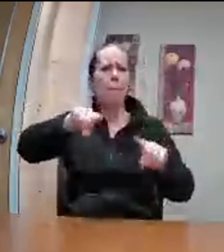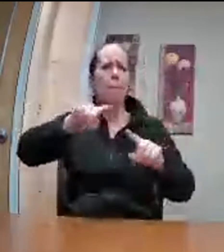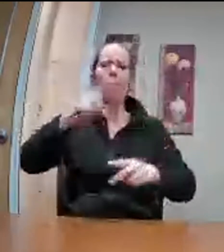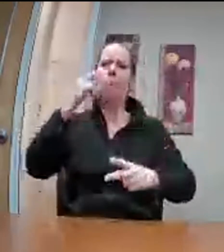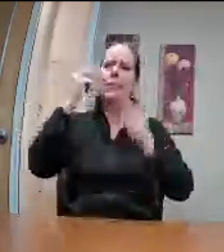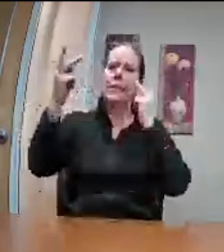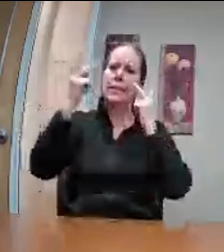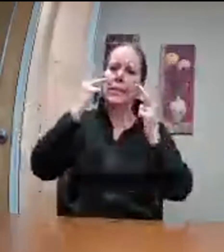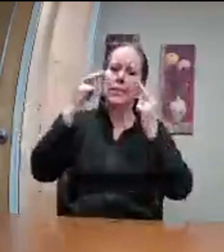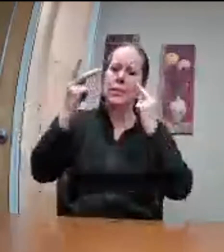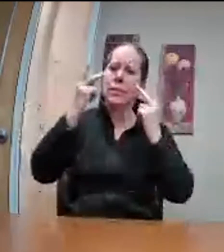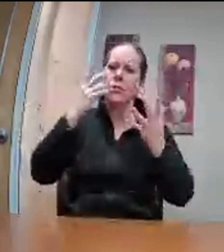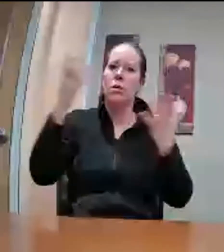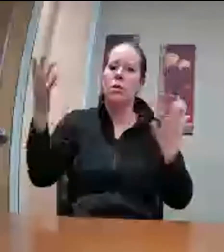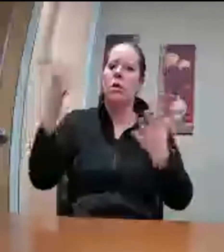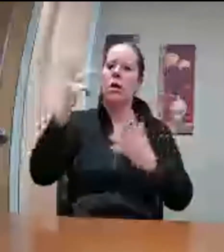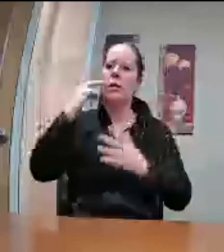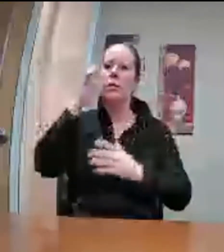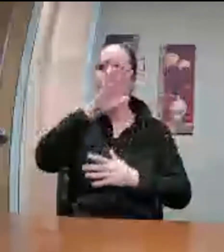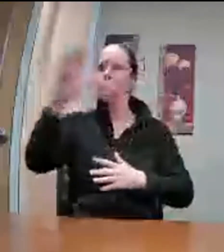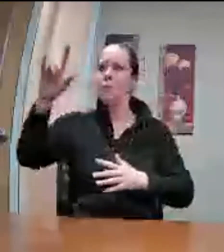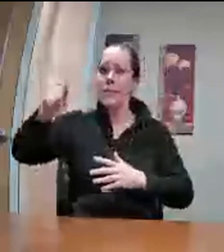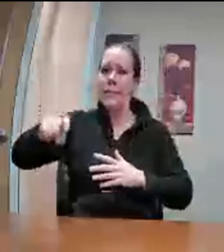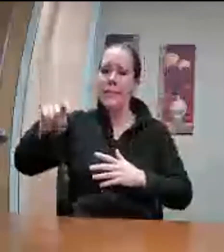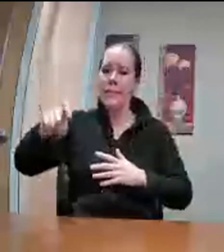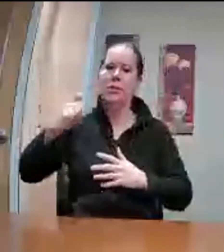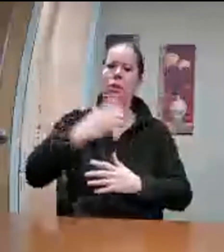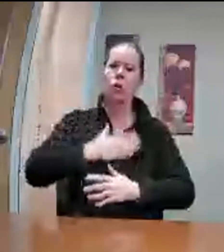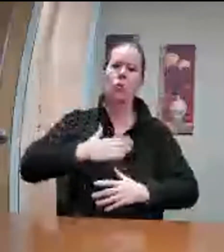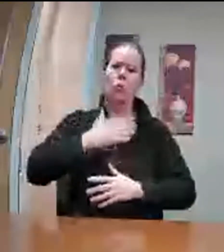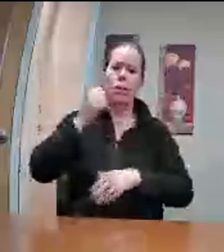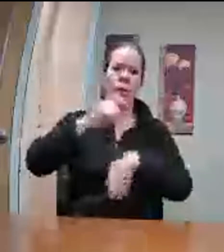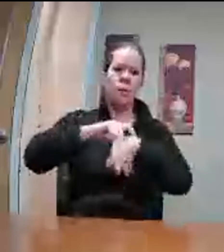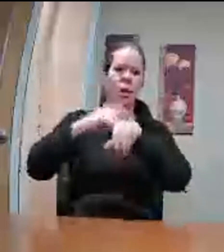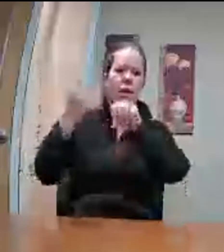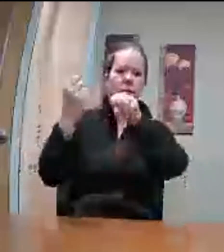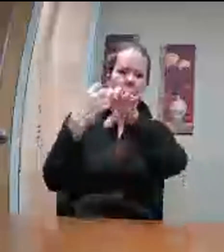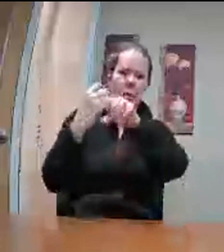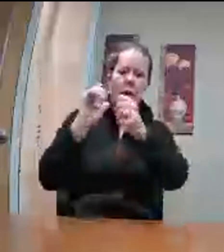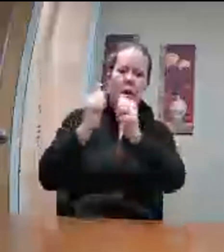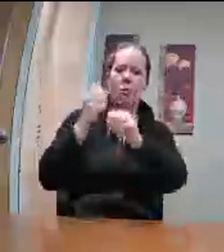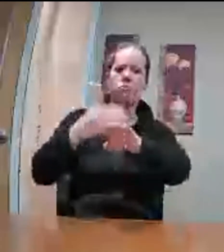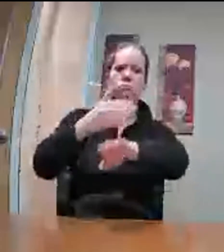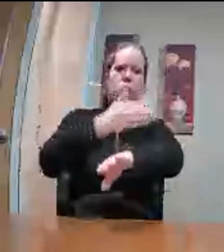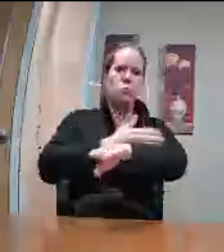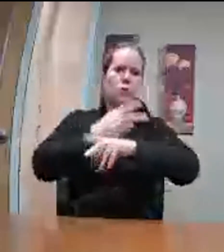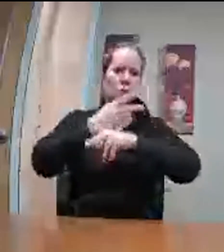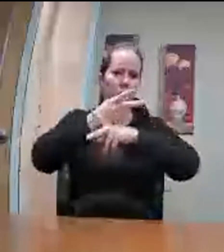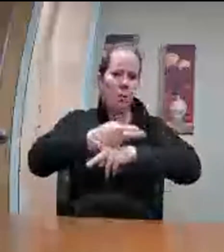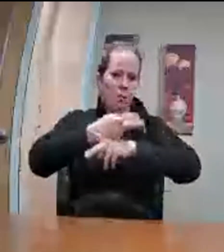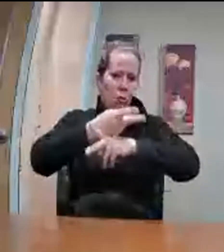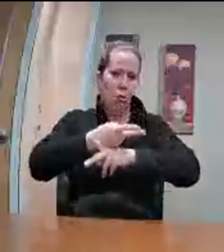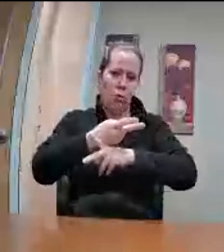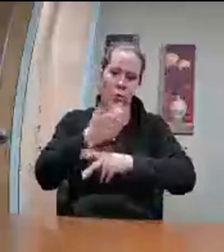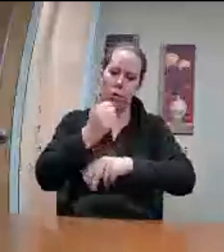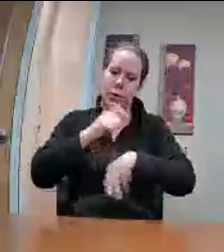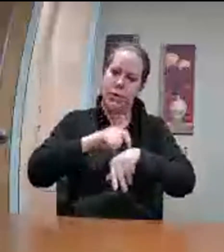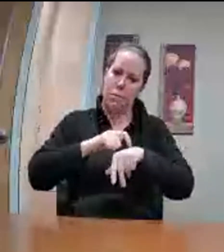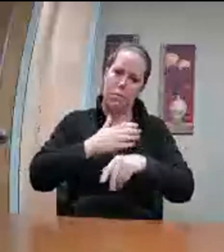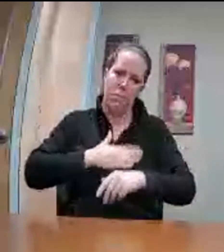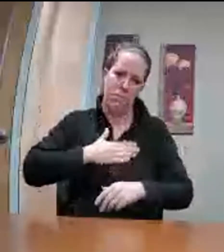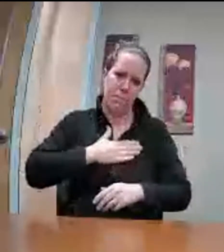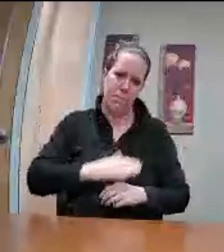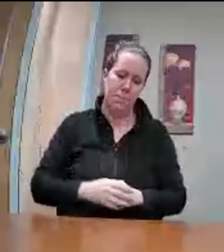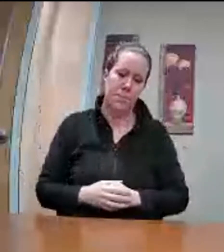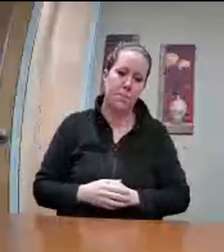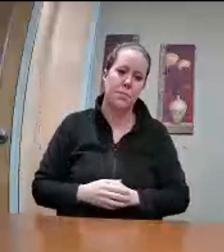know that you're often in the home and you see what the needs are. You have ideas on how we could improve care. Please share that